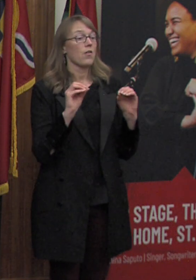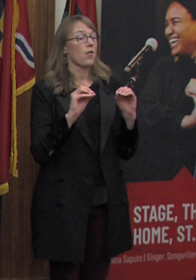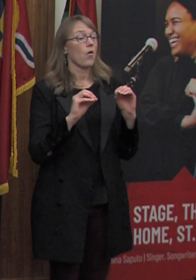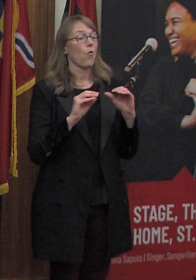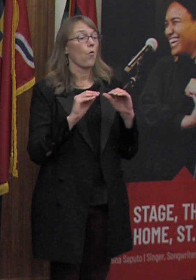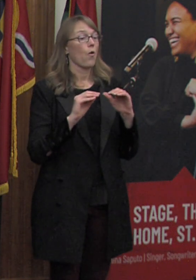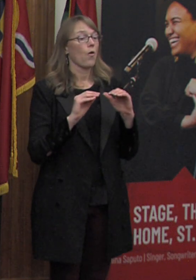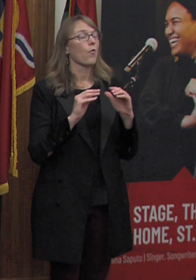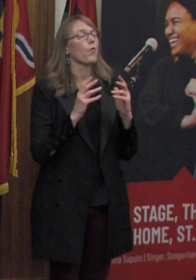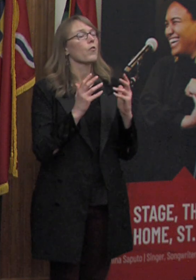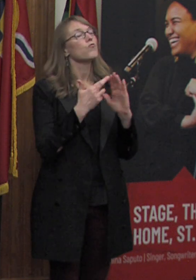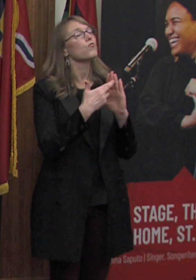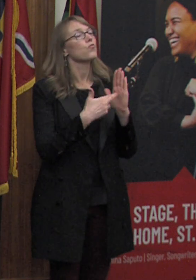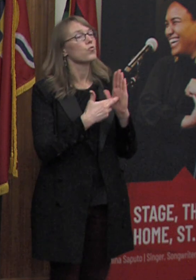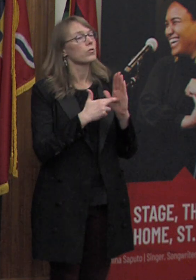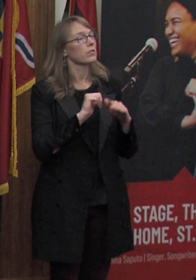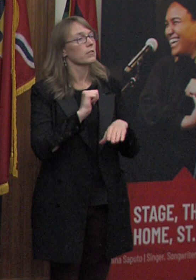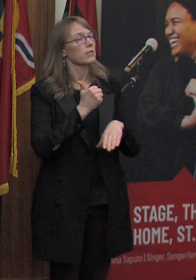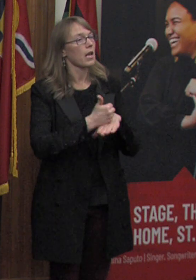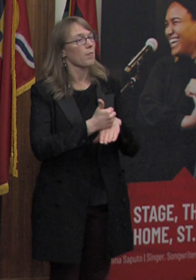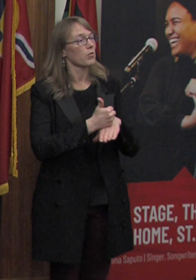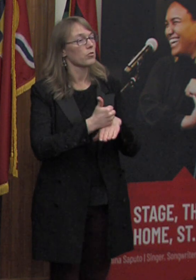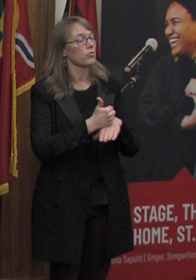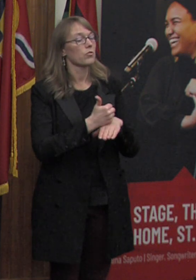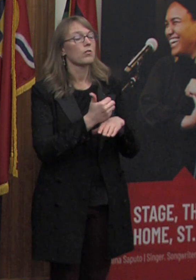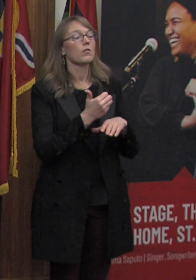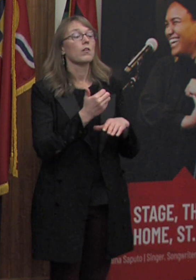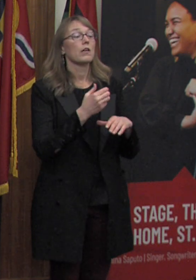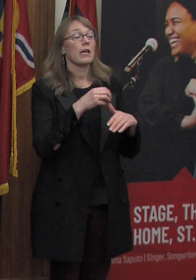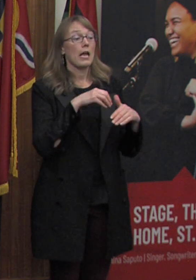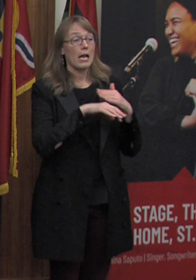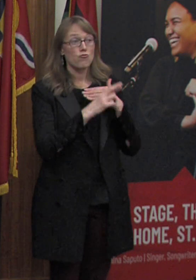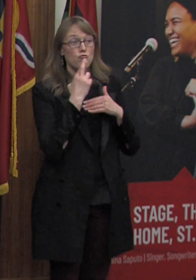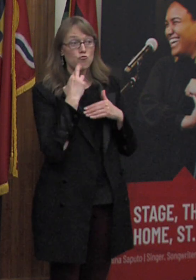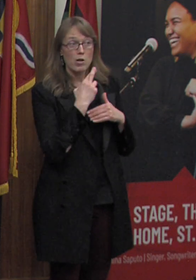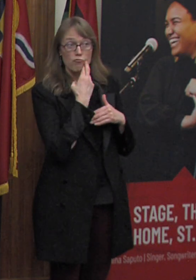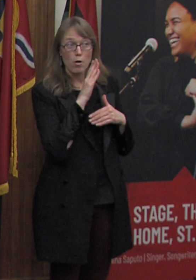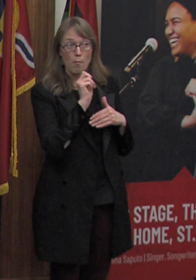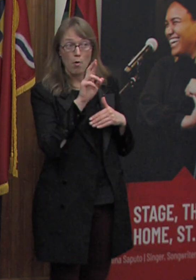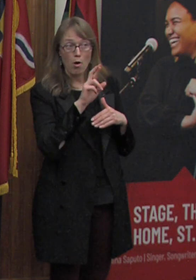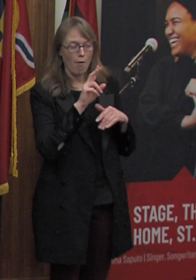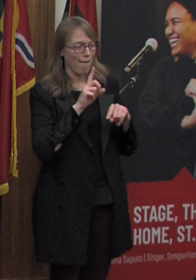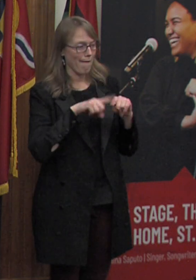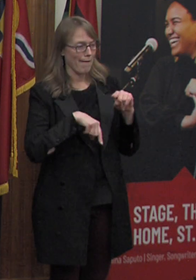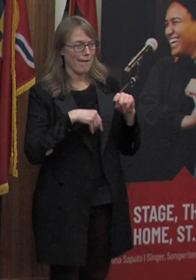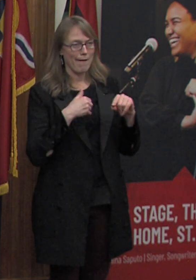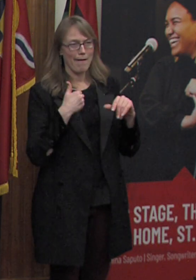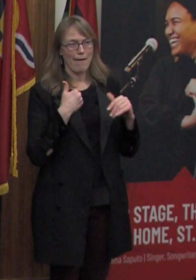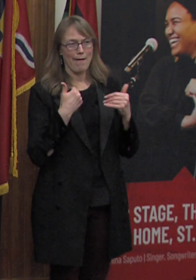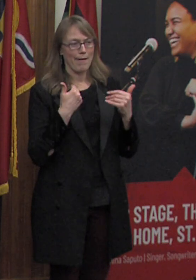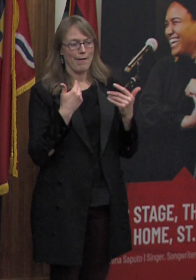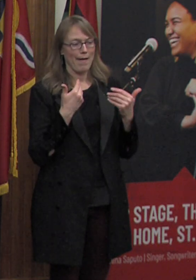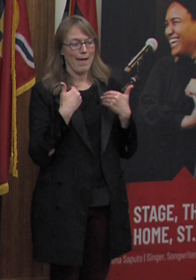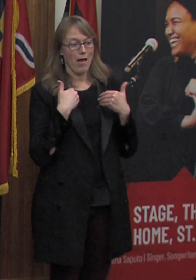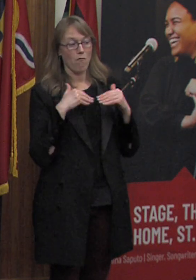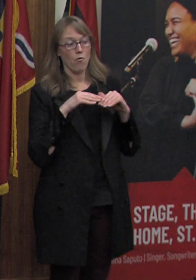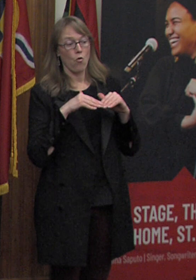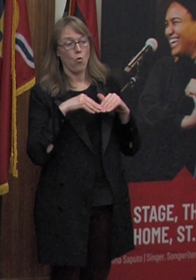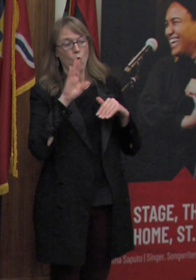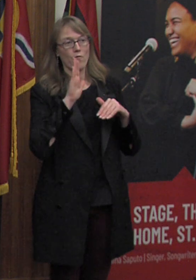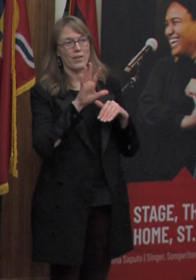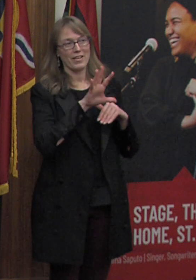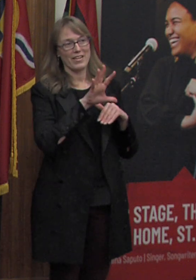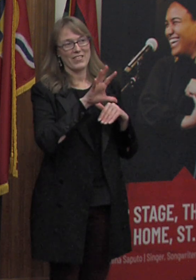a restaurant or a bar, and we encourage them, if you and your family are sitting at this table, then the next table